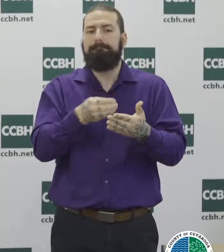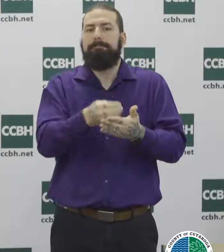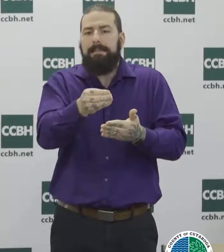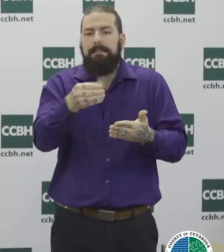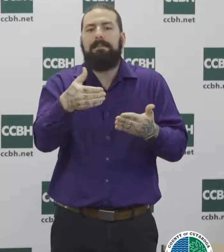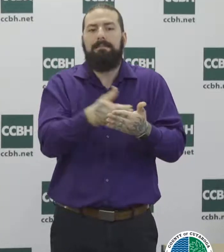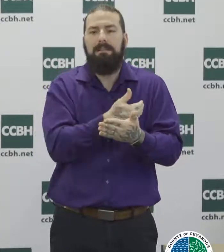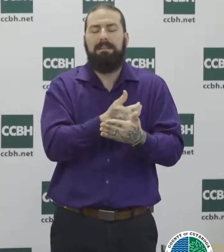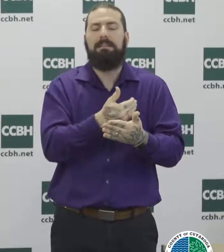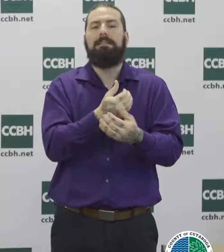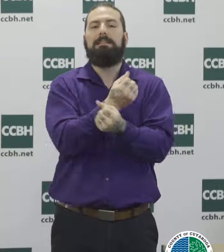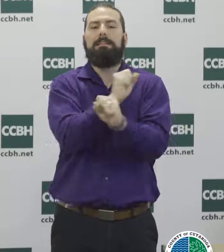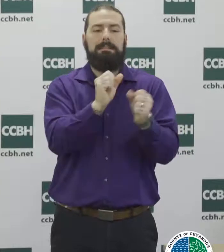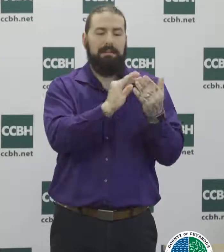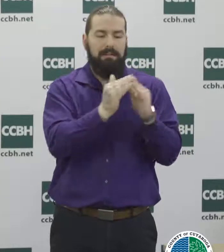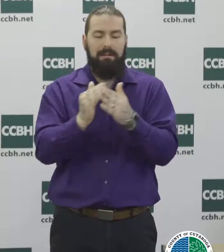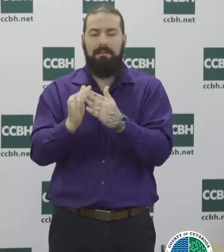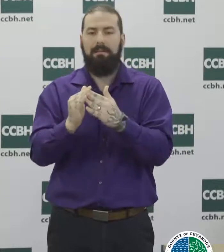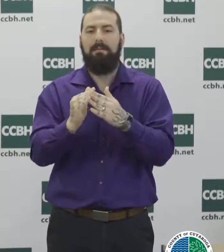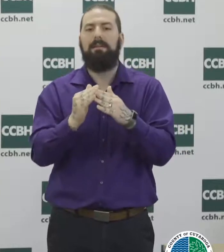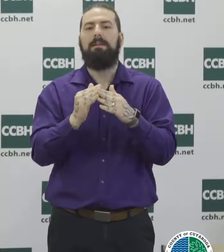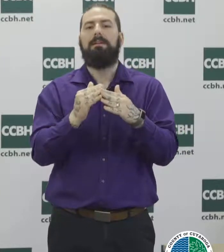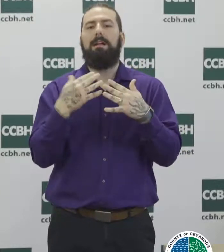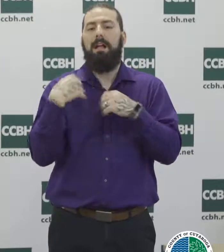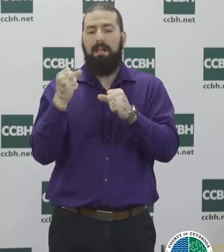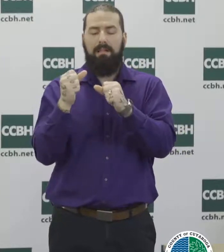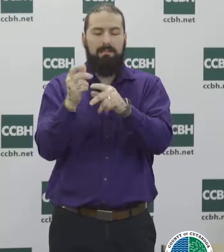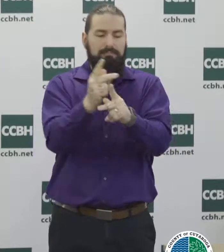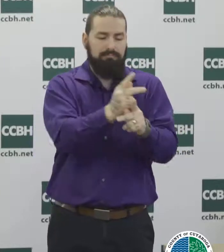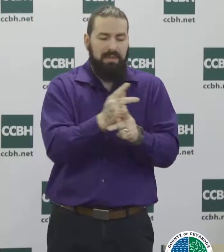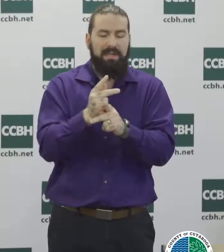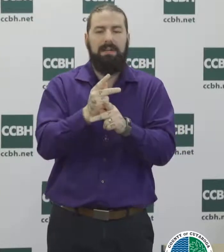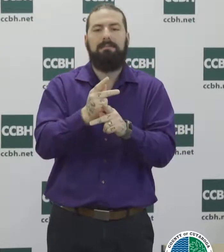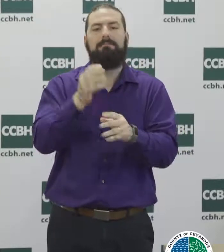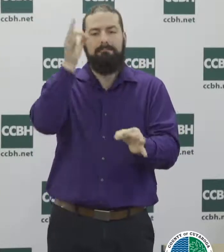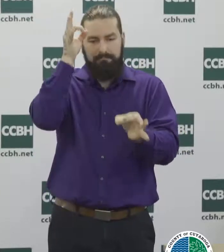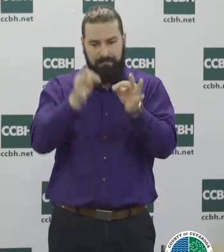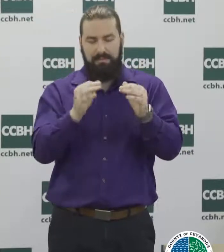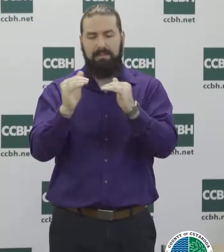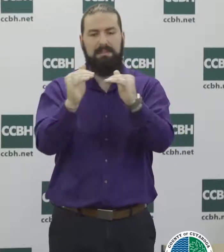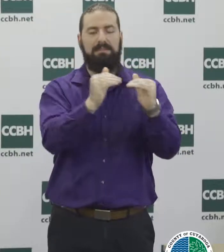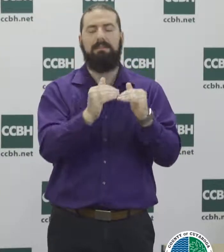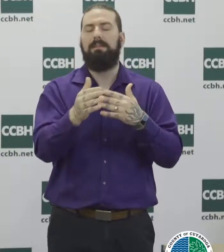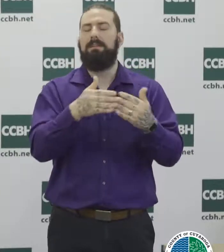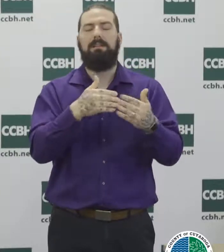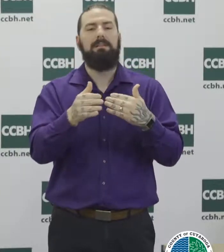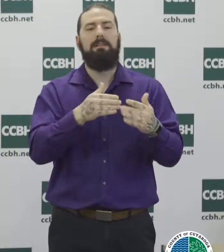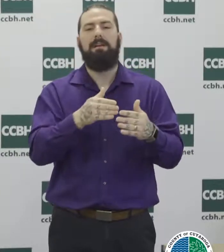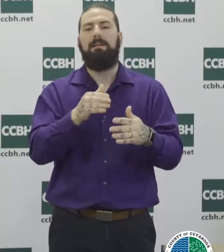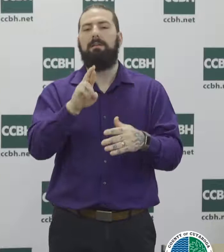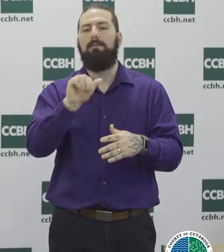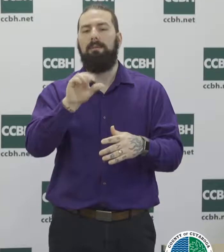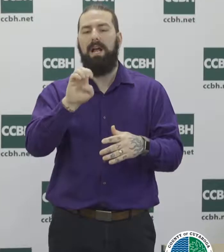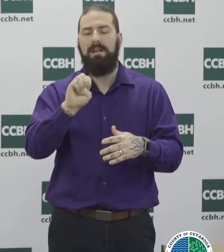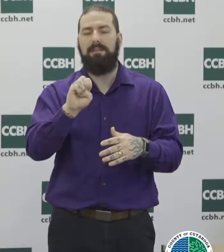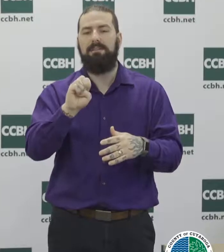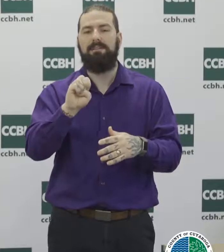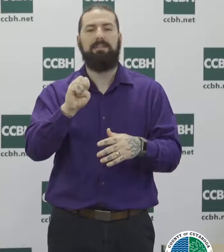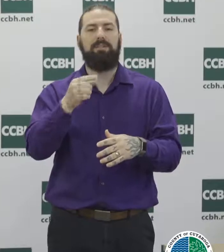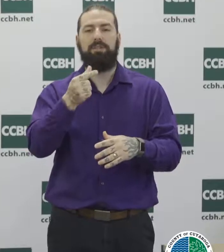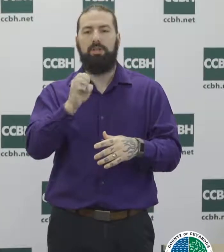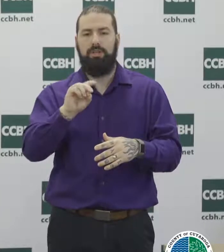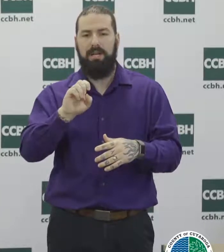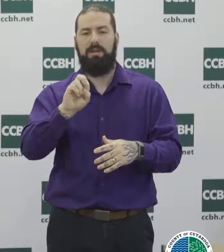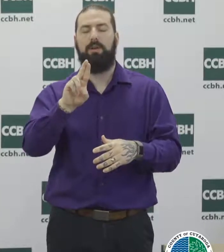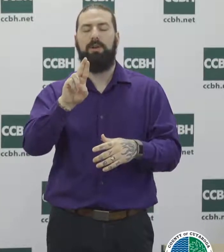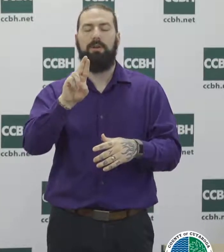and justice for all people, no matter their race, gender, sexual orientation, income, or place where they